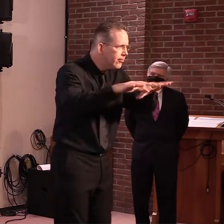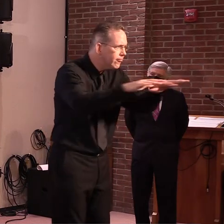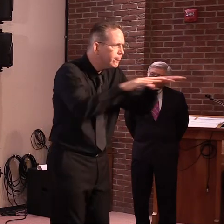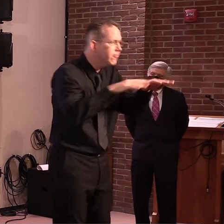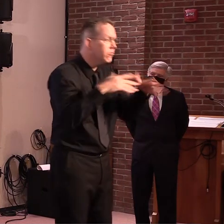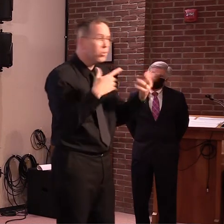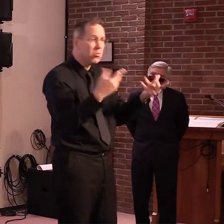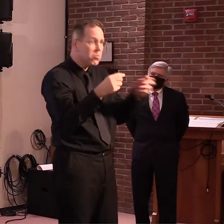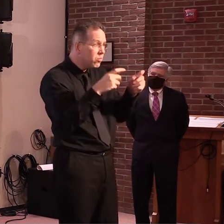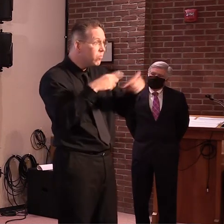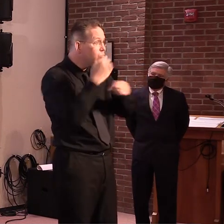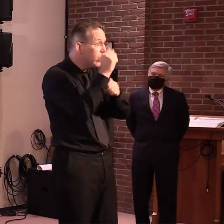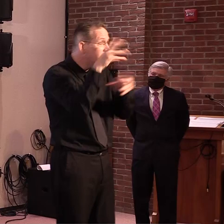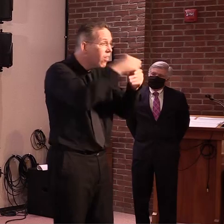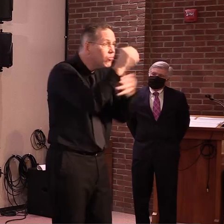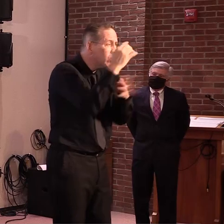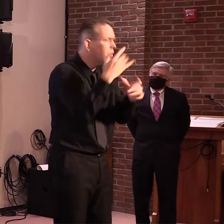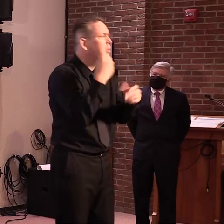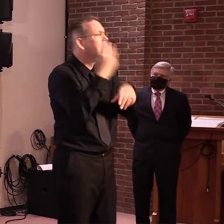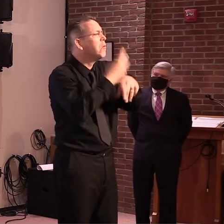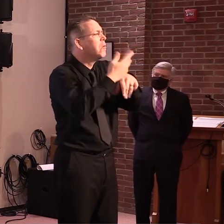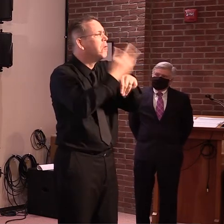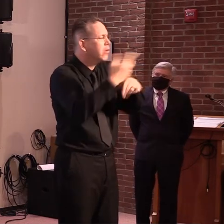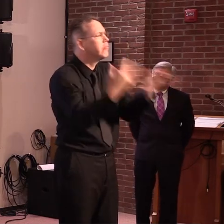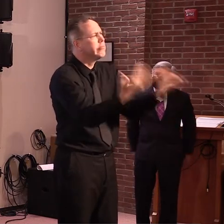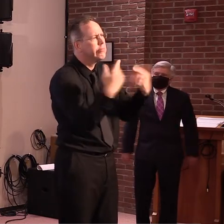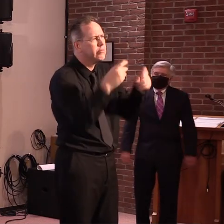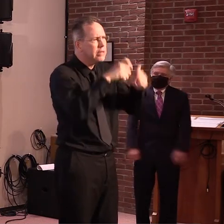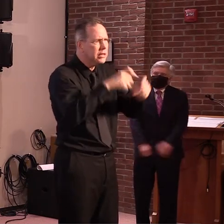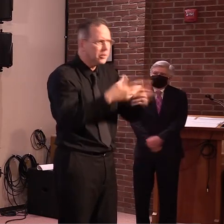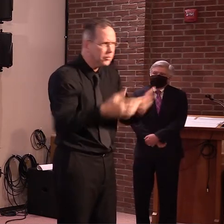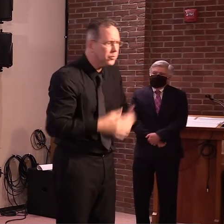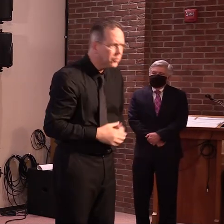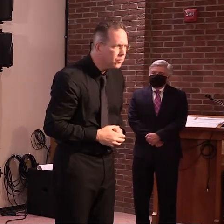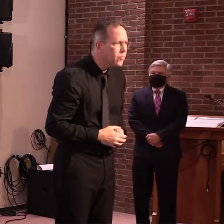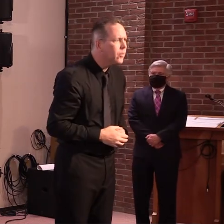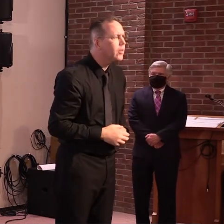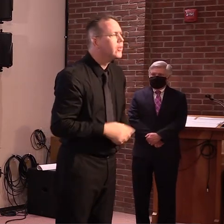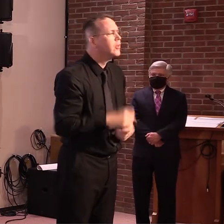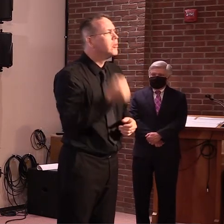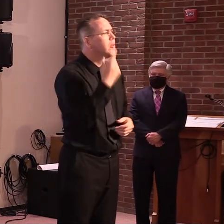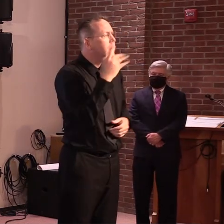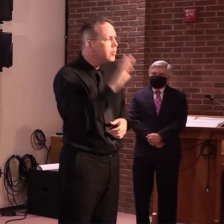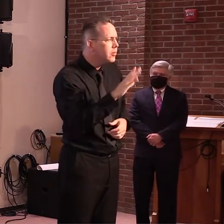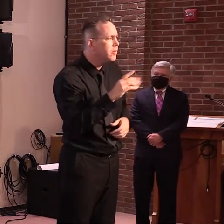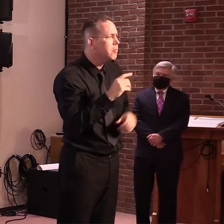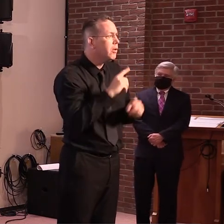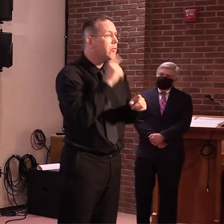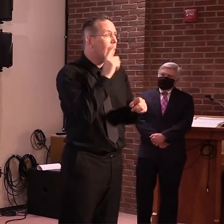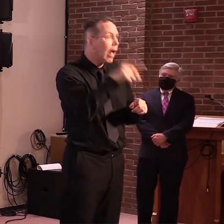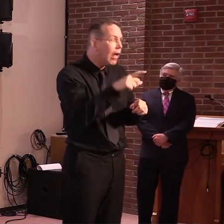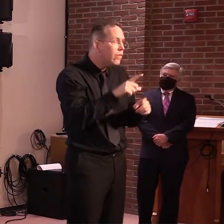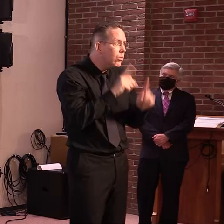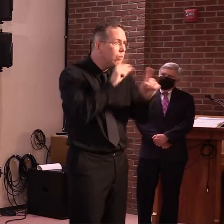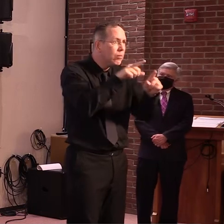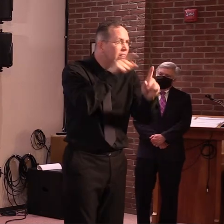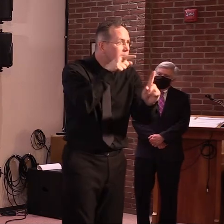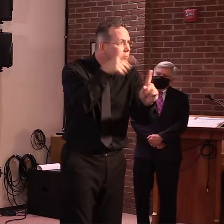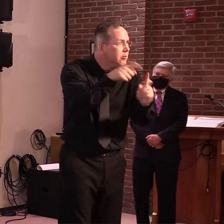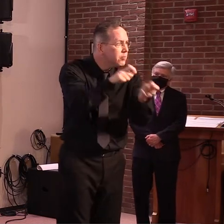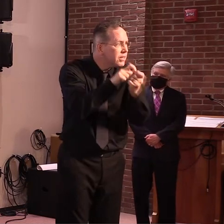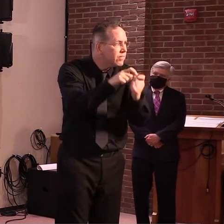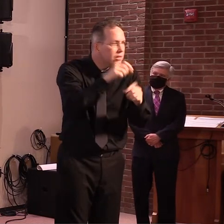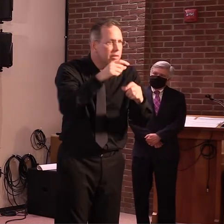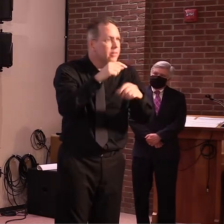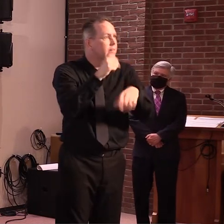usual channels of access. So calling their healthcare providers and saying, I'm concerned because I was in this protest, can you schedule me